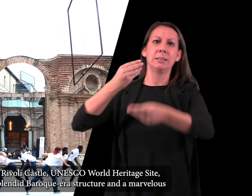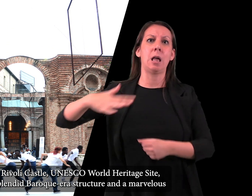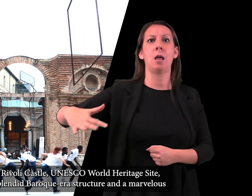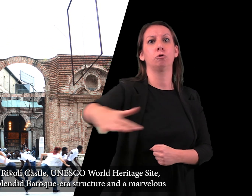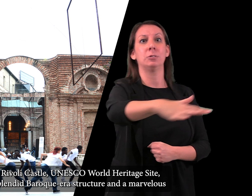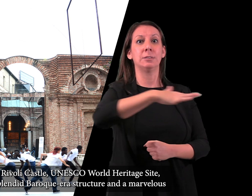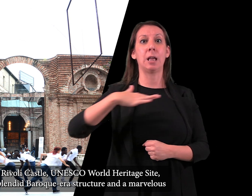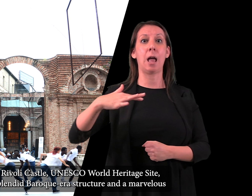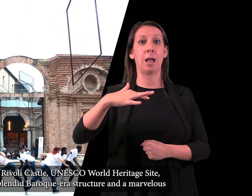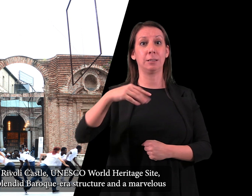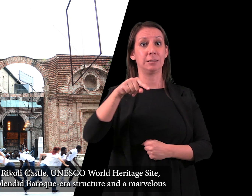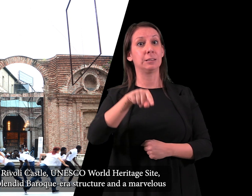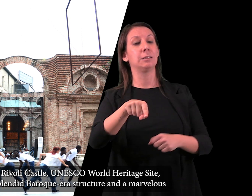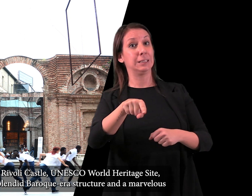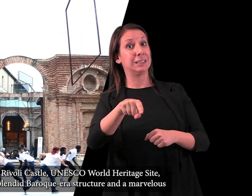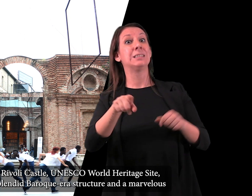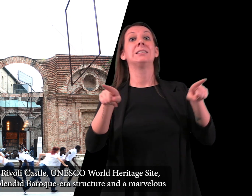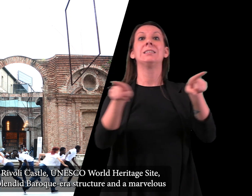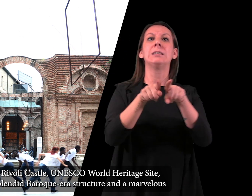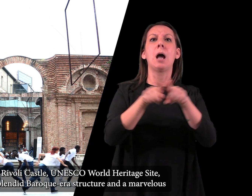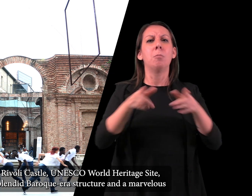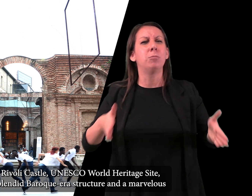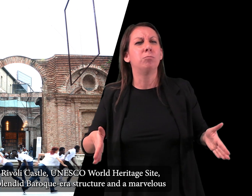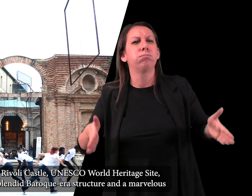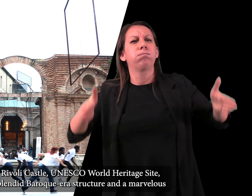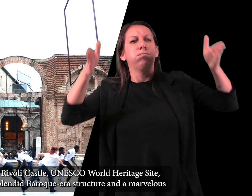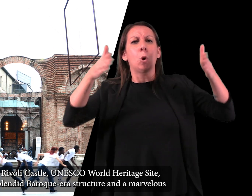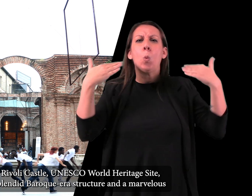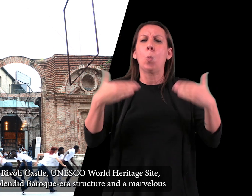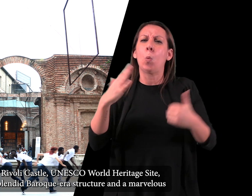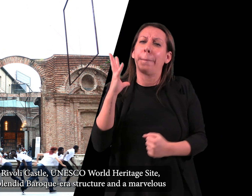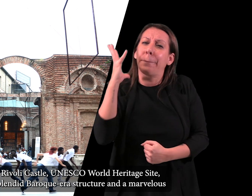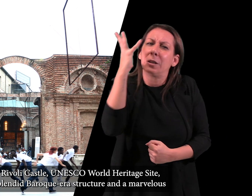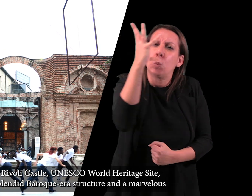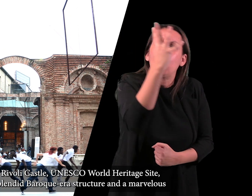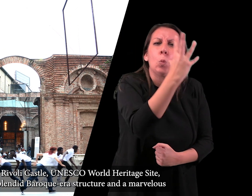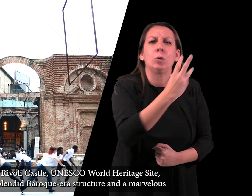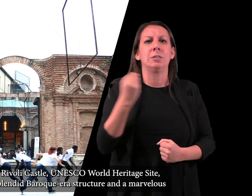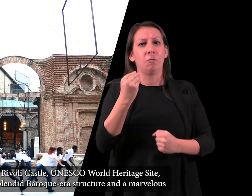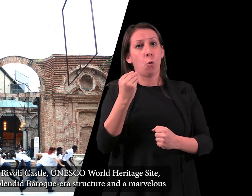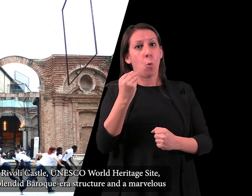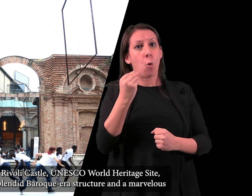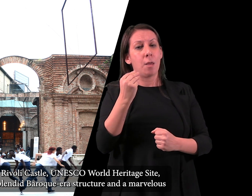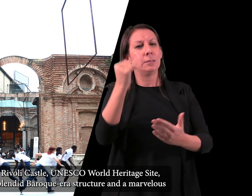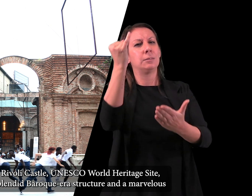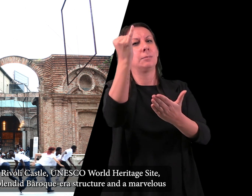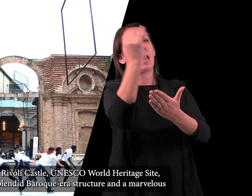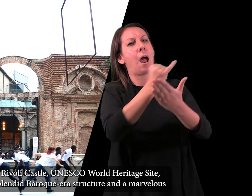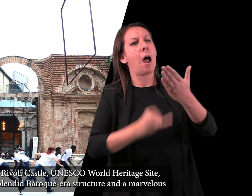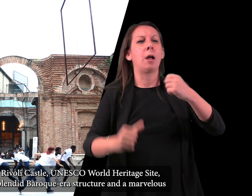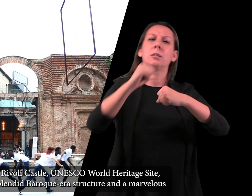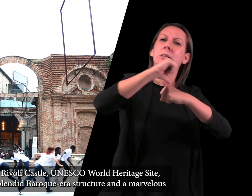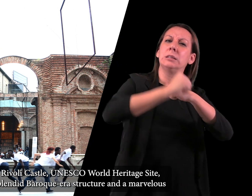and a marvellous example of the unfinished,